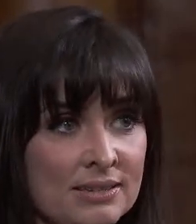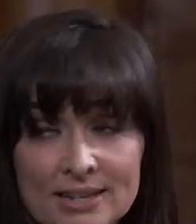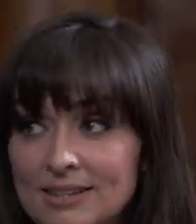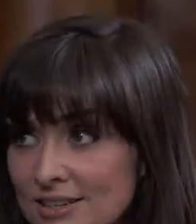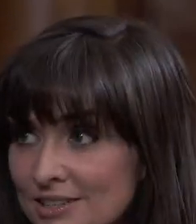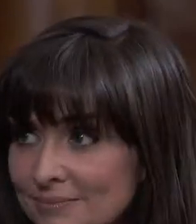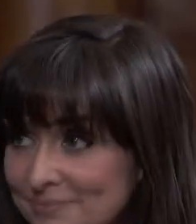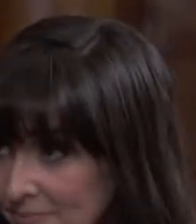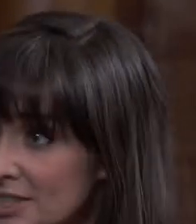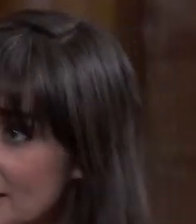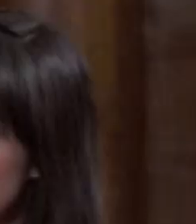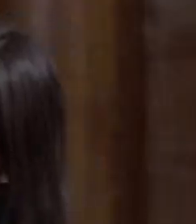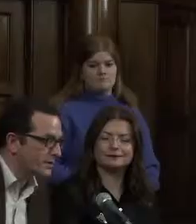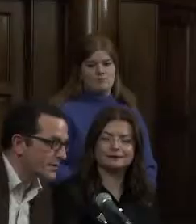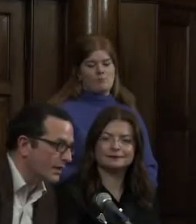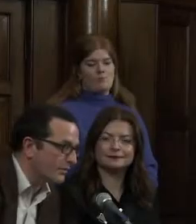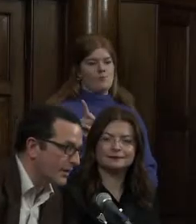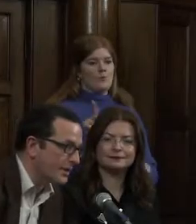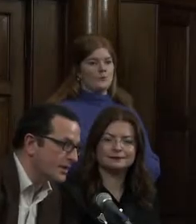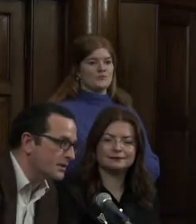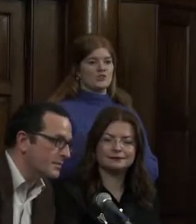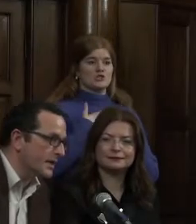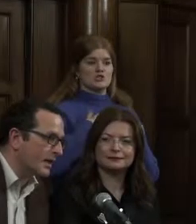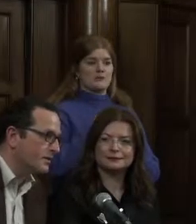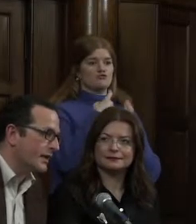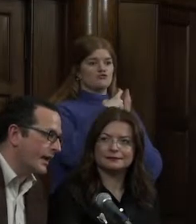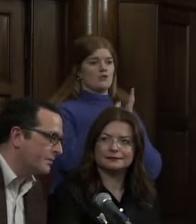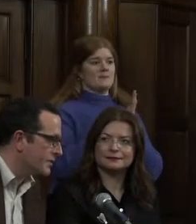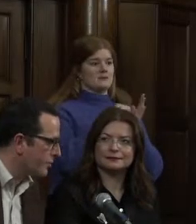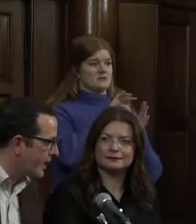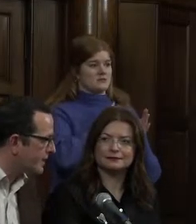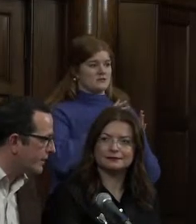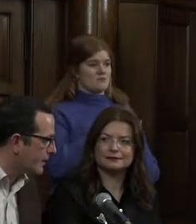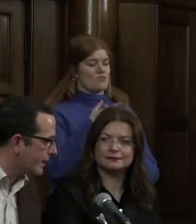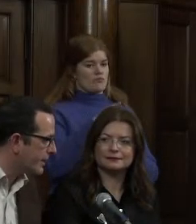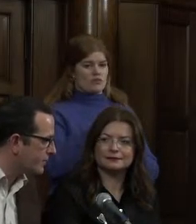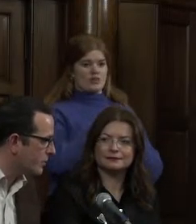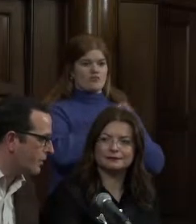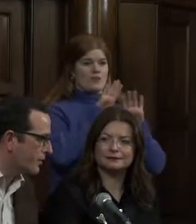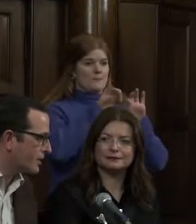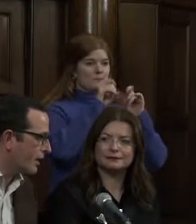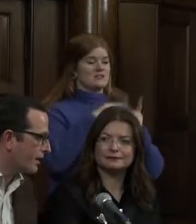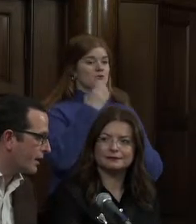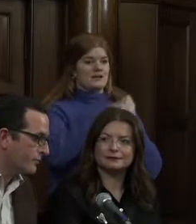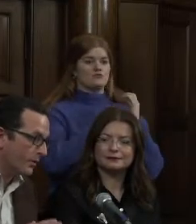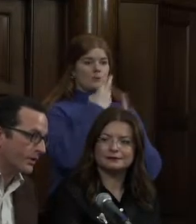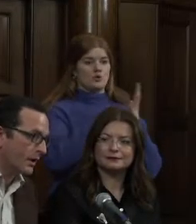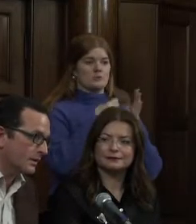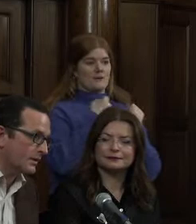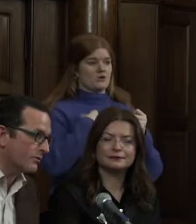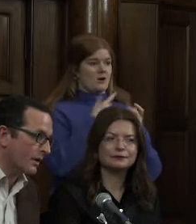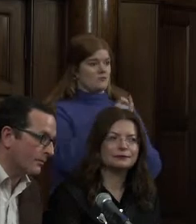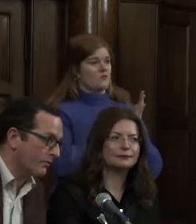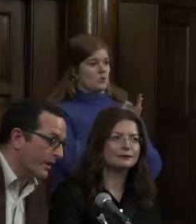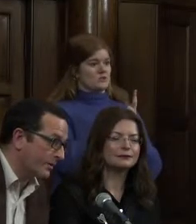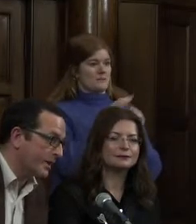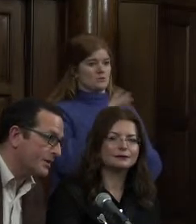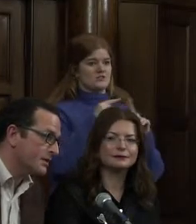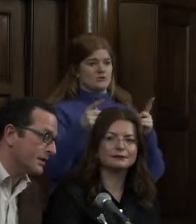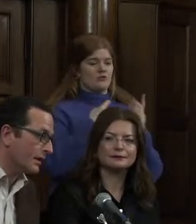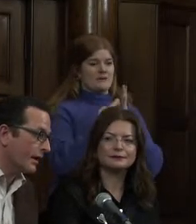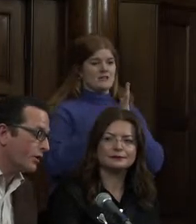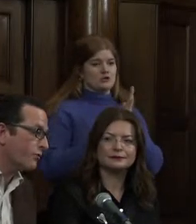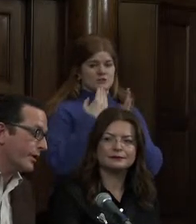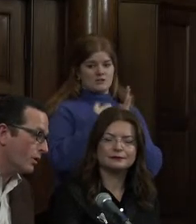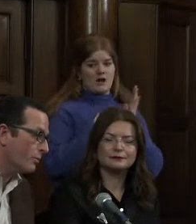is that. Dan? Just on the recommendations themselves, there's a breakdown at the end of the report on our voting on the different